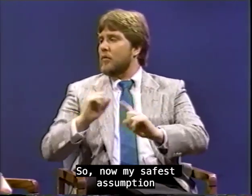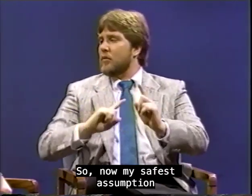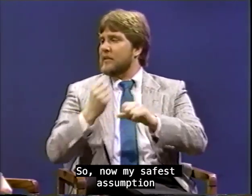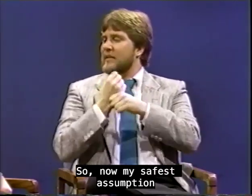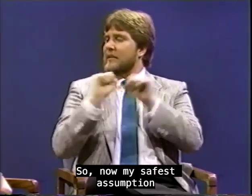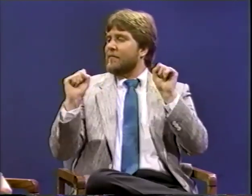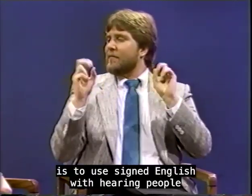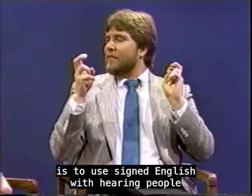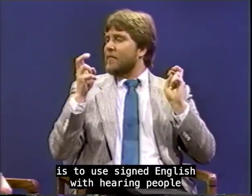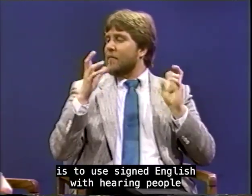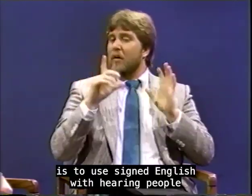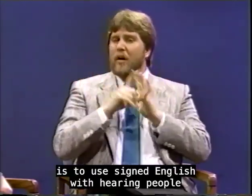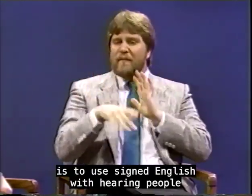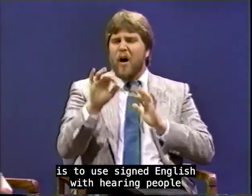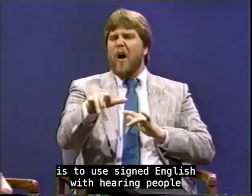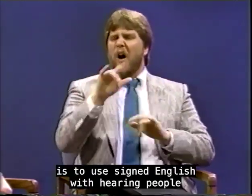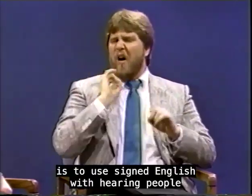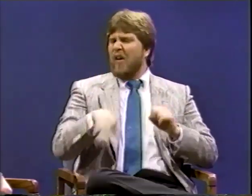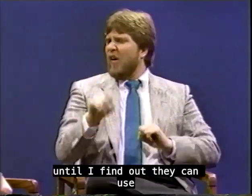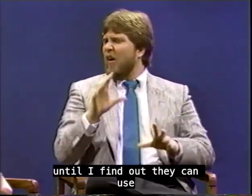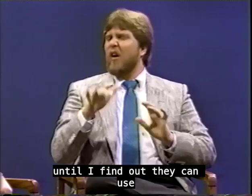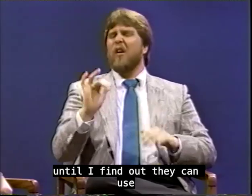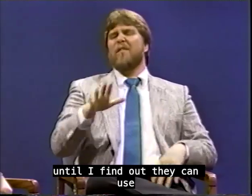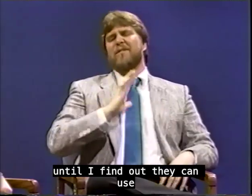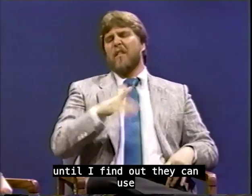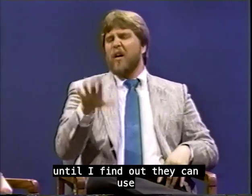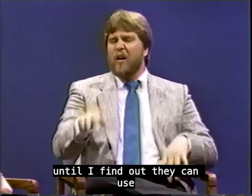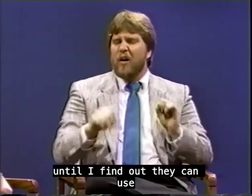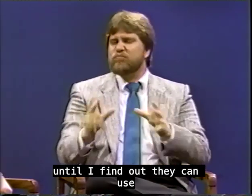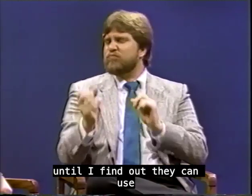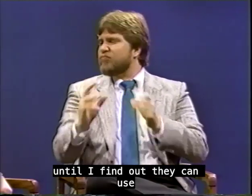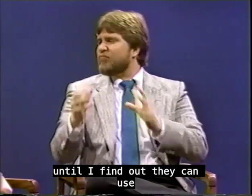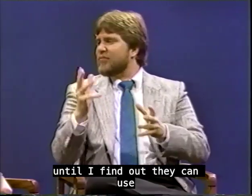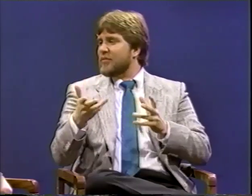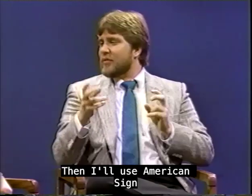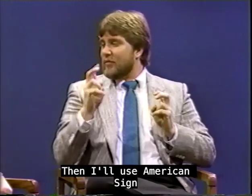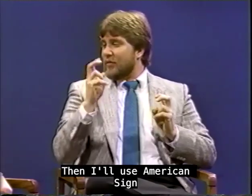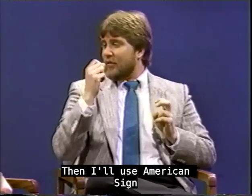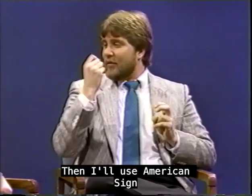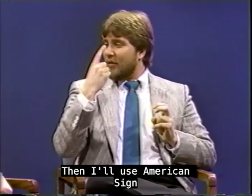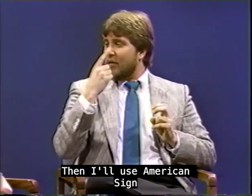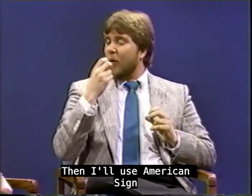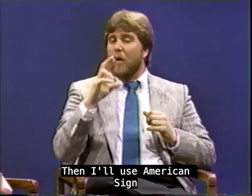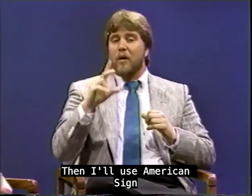safest assumption is to use signed English with hearing people until I find out they can use American Sign Language, then I'll use American Sign Language with them,